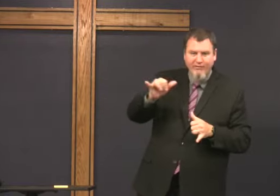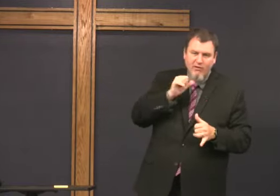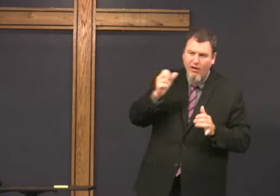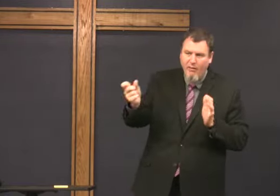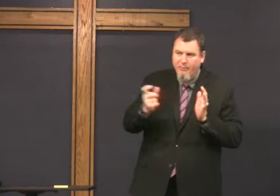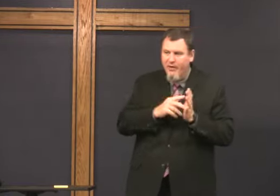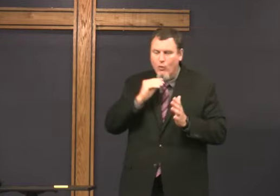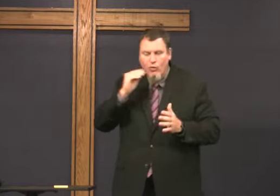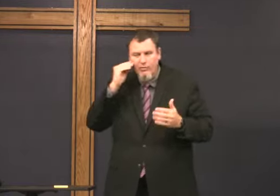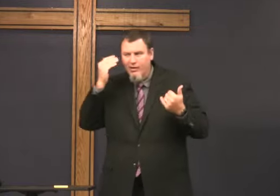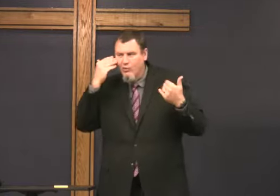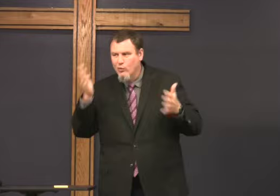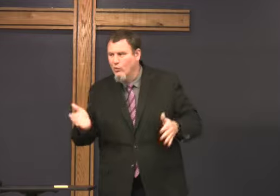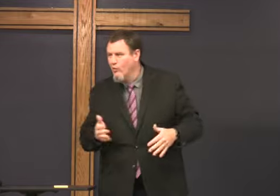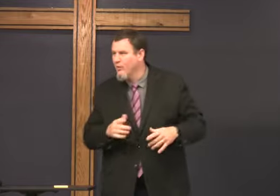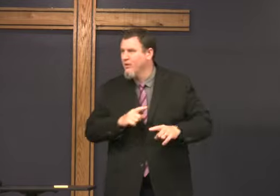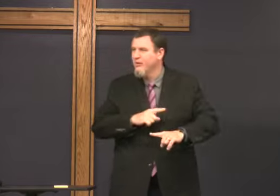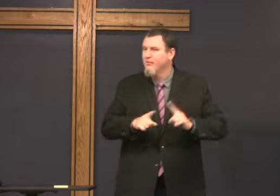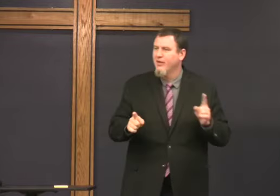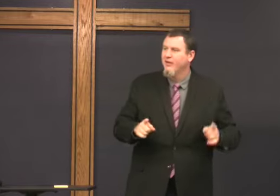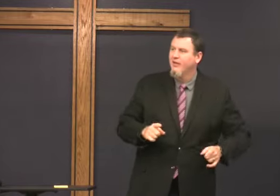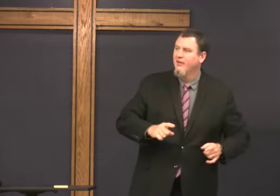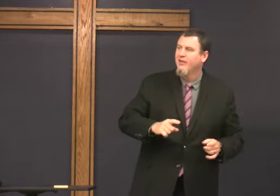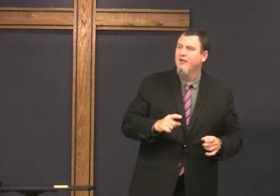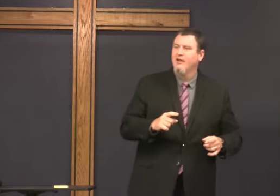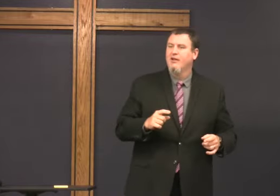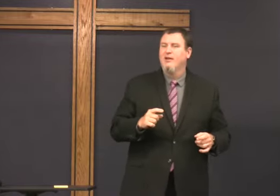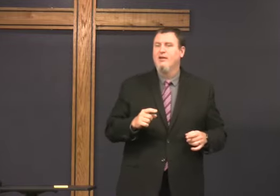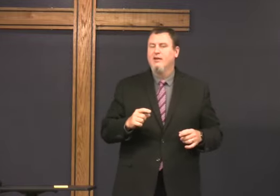but it'll be postponed forever, maybe until we're in a nursing home. But